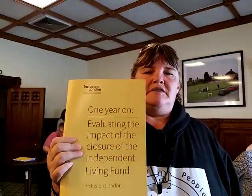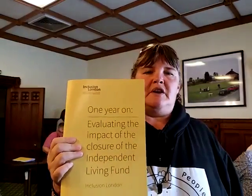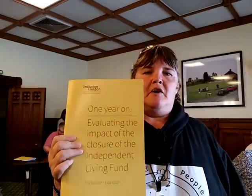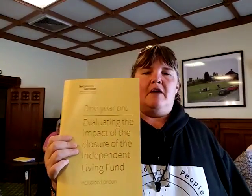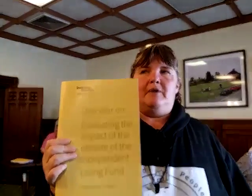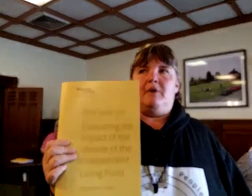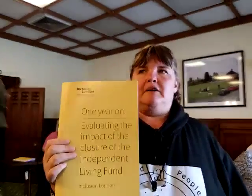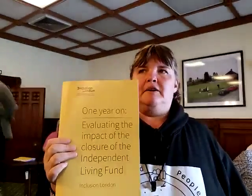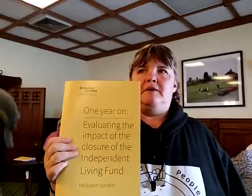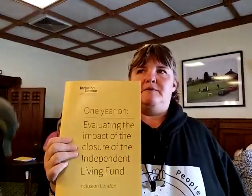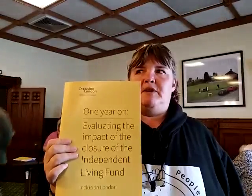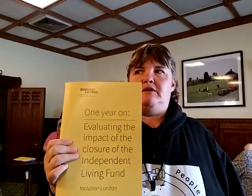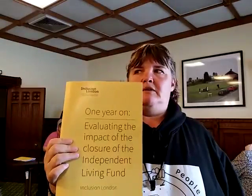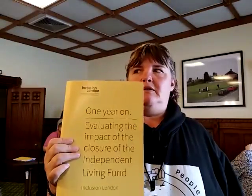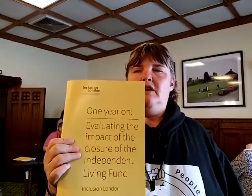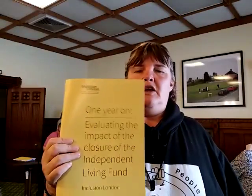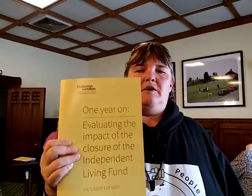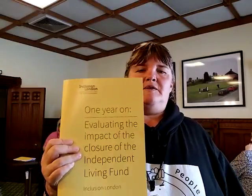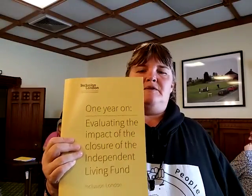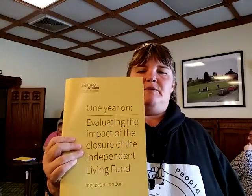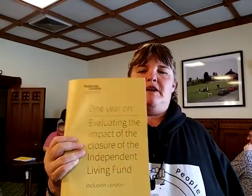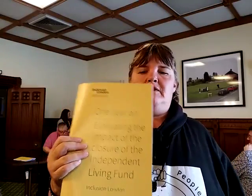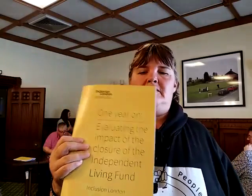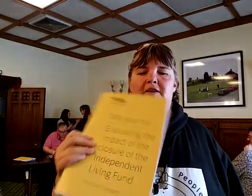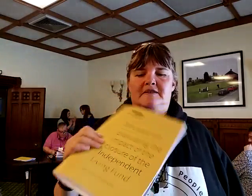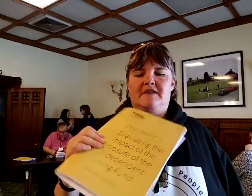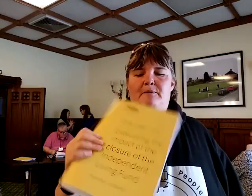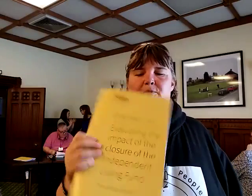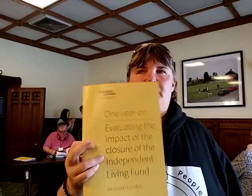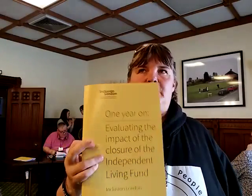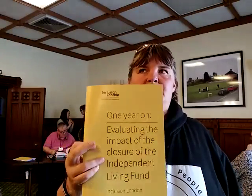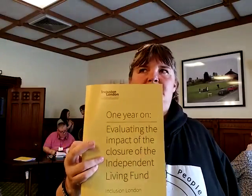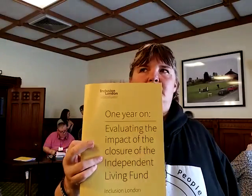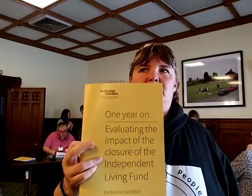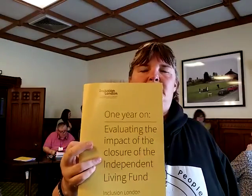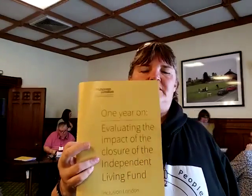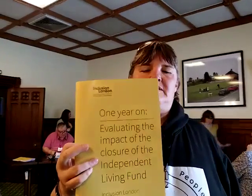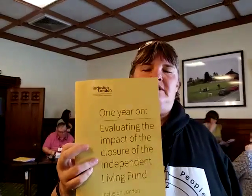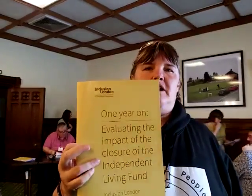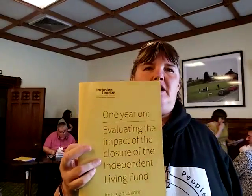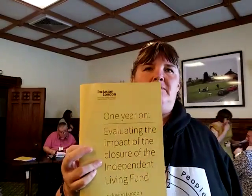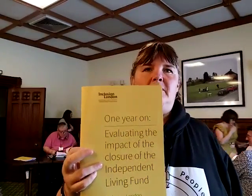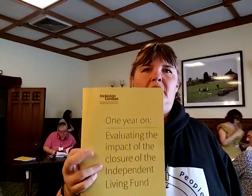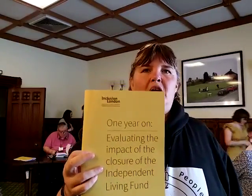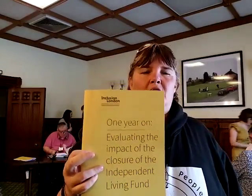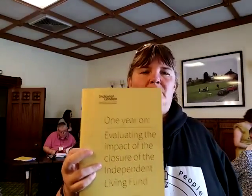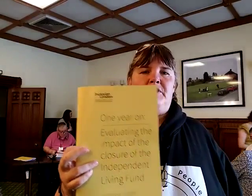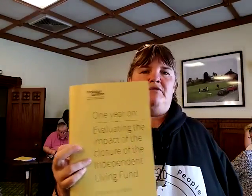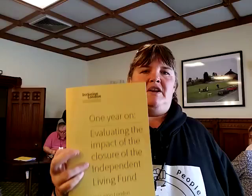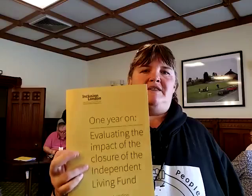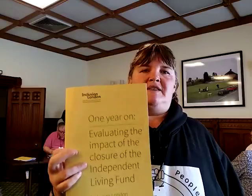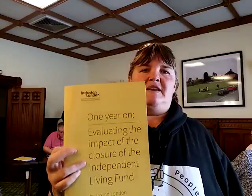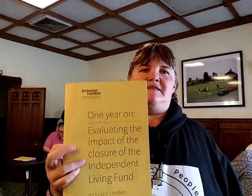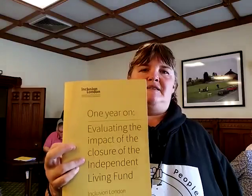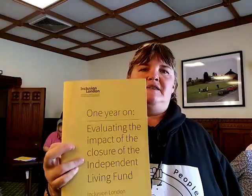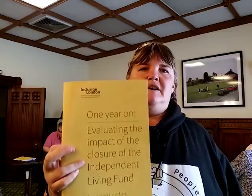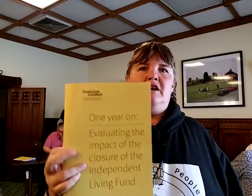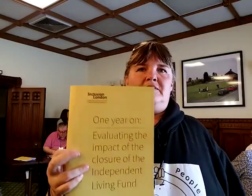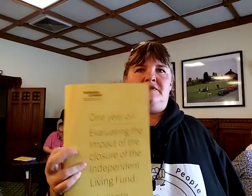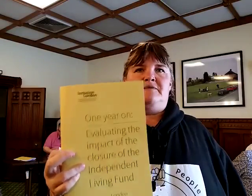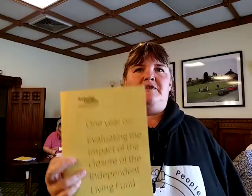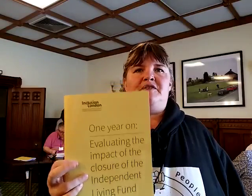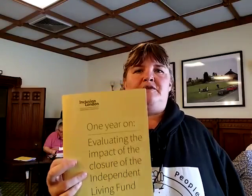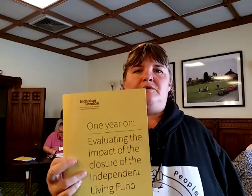report. So everyone who used to be disabled people who used to be in the ILF, who've been